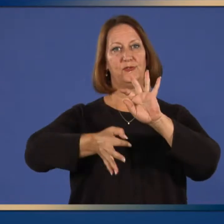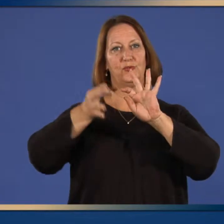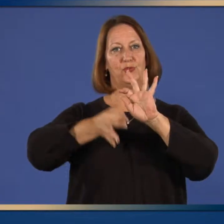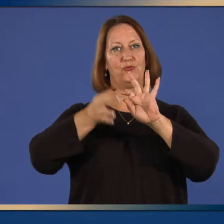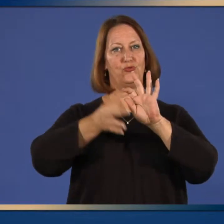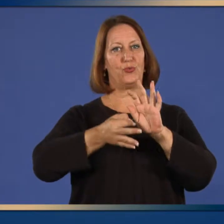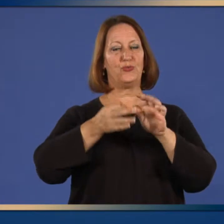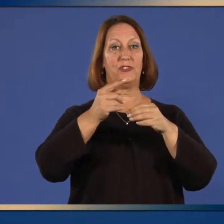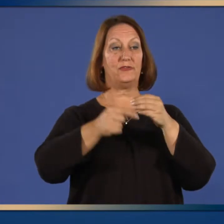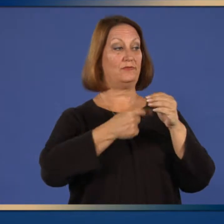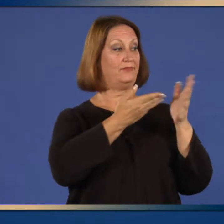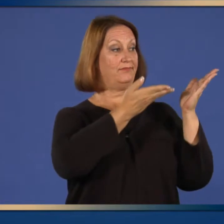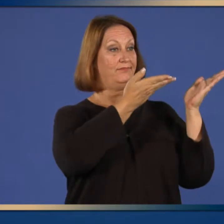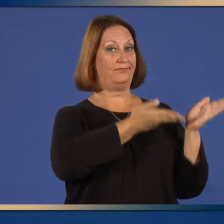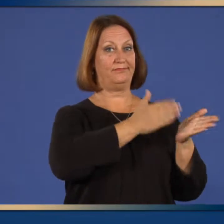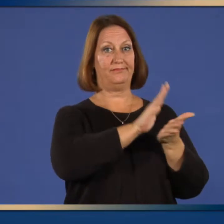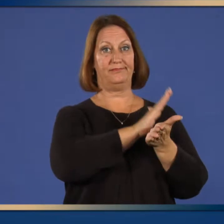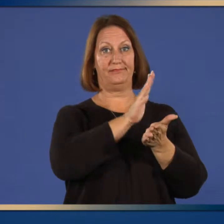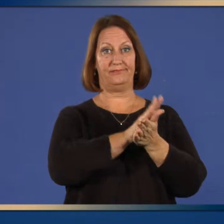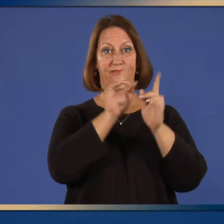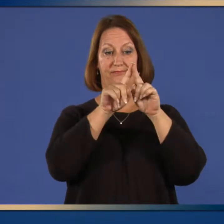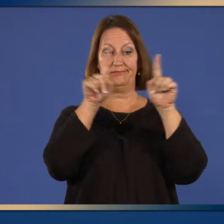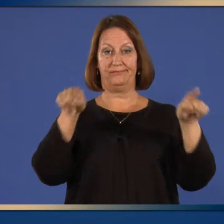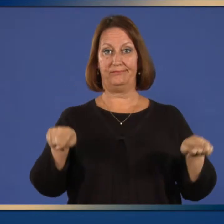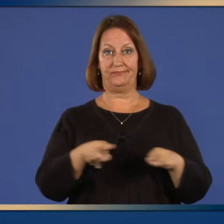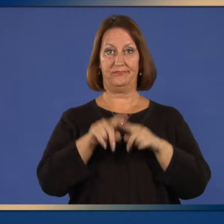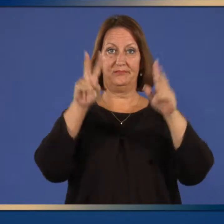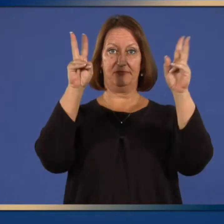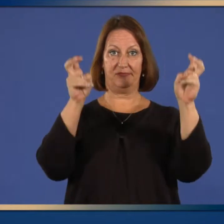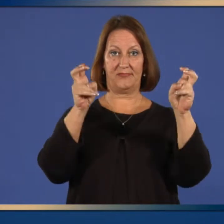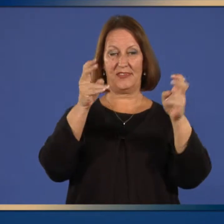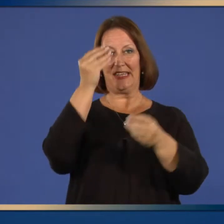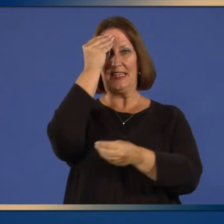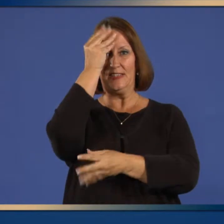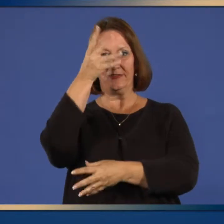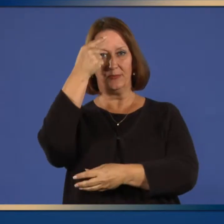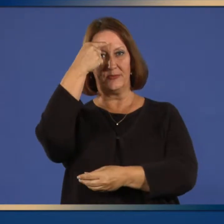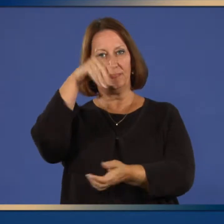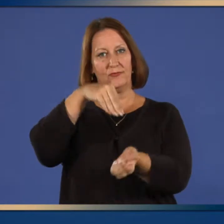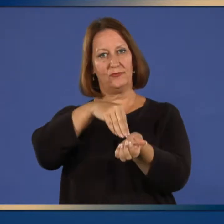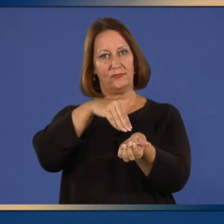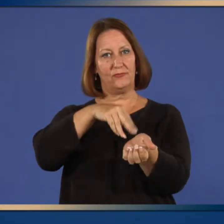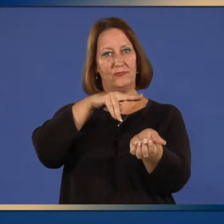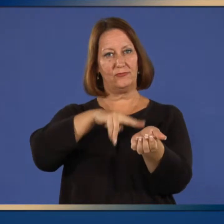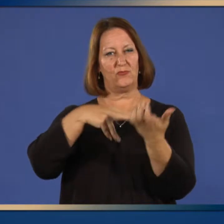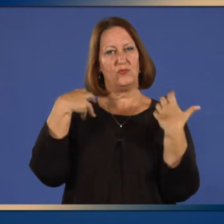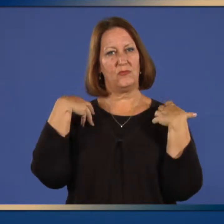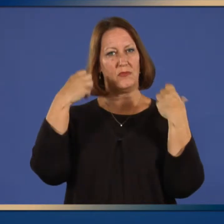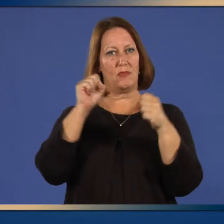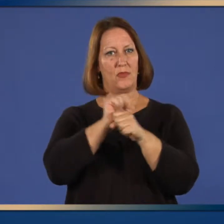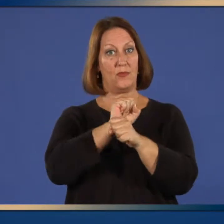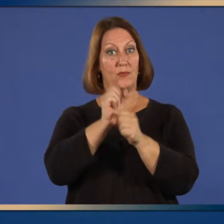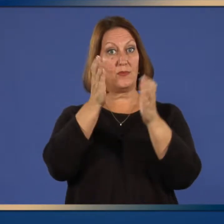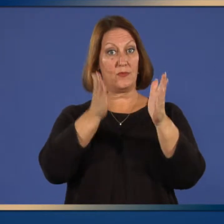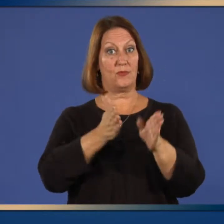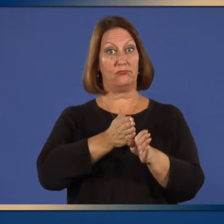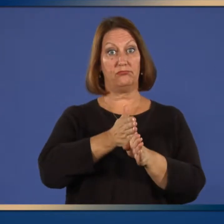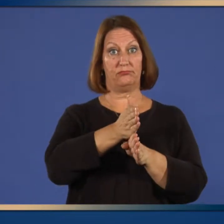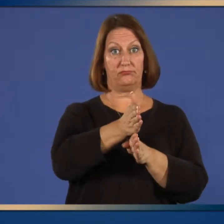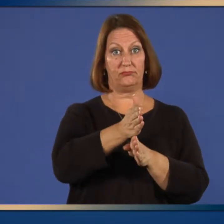Information for health professionals about the screening questionnaire for child and teen immunization.